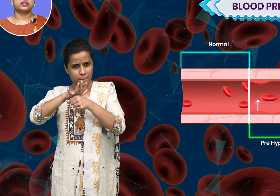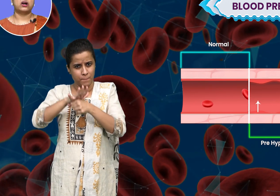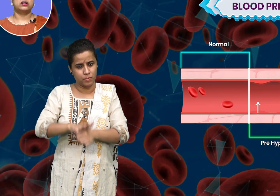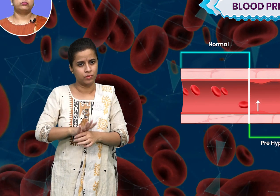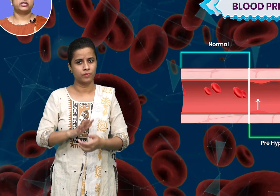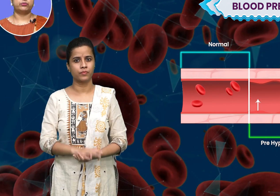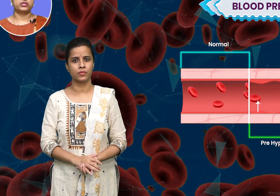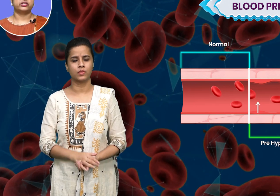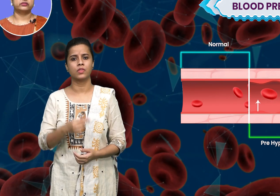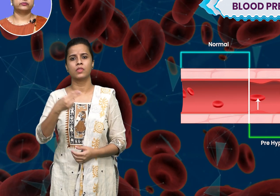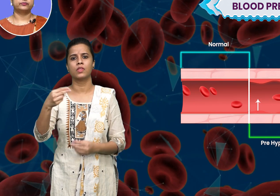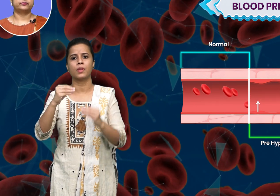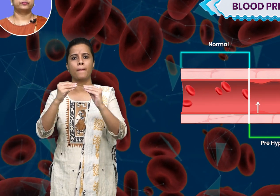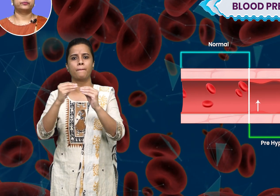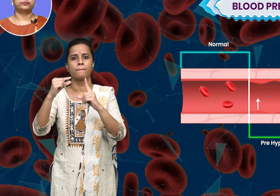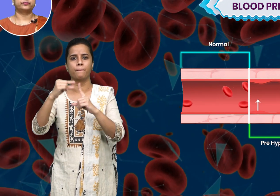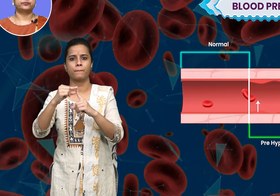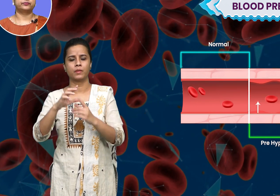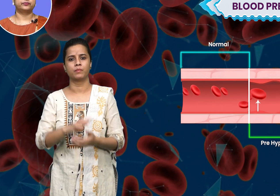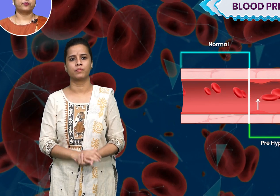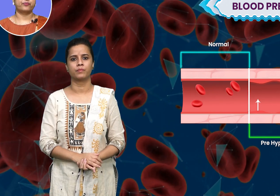and it is called blood pressure.